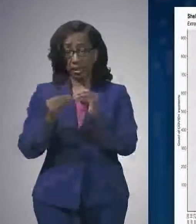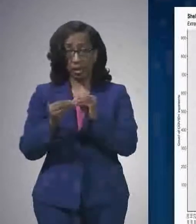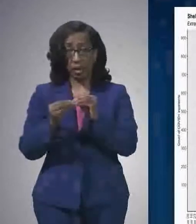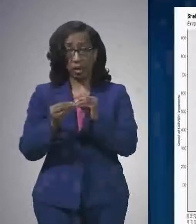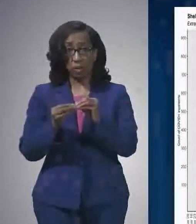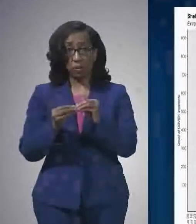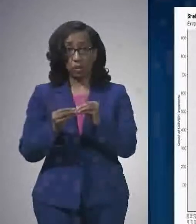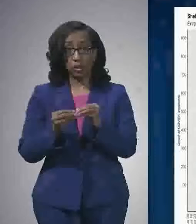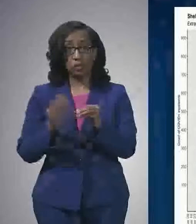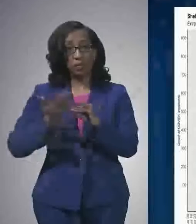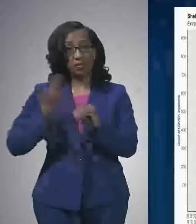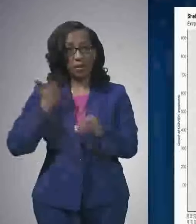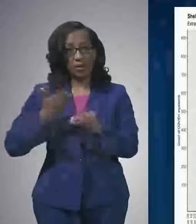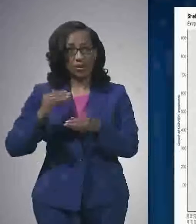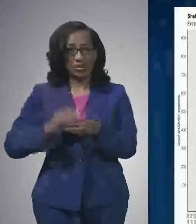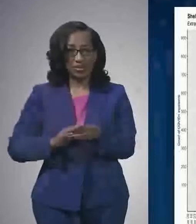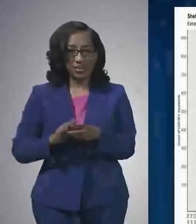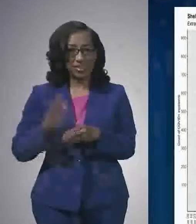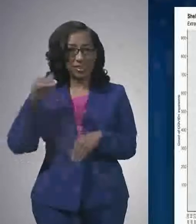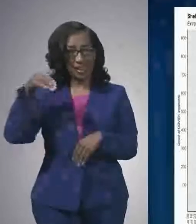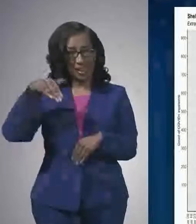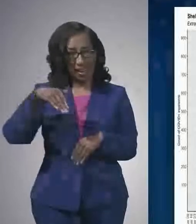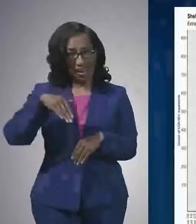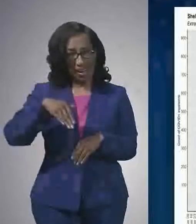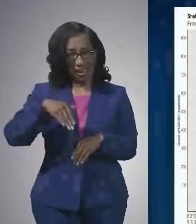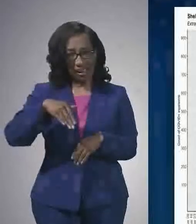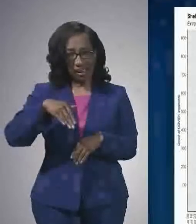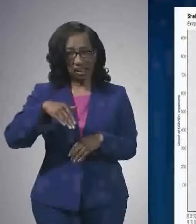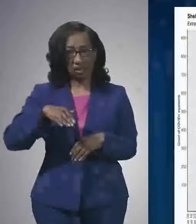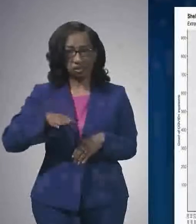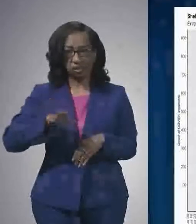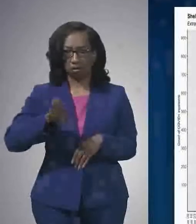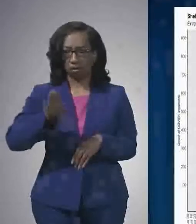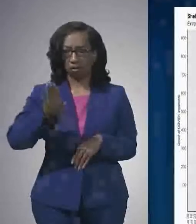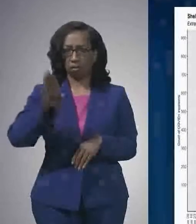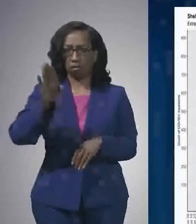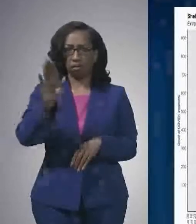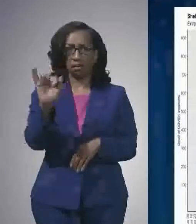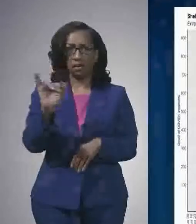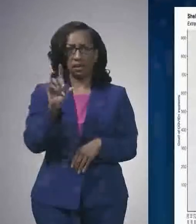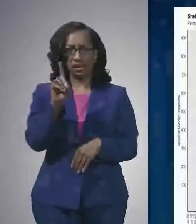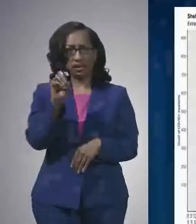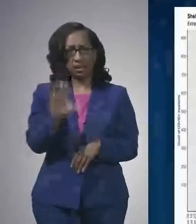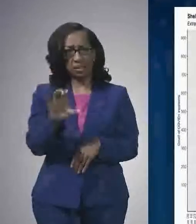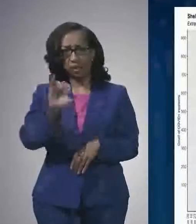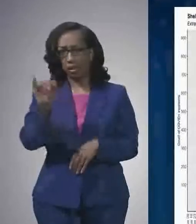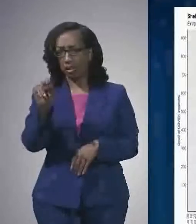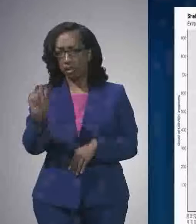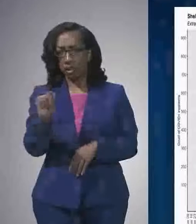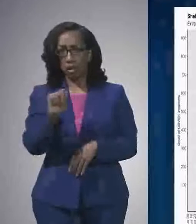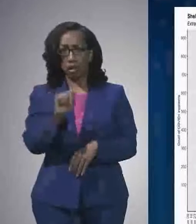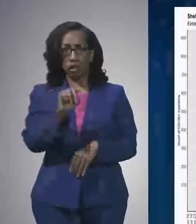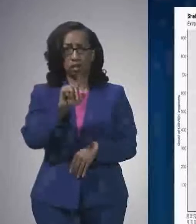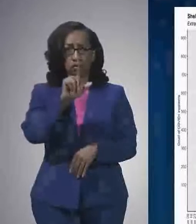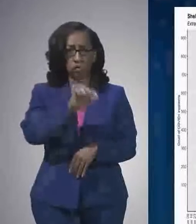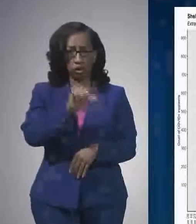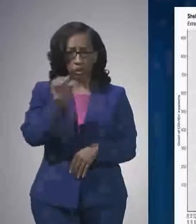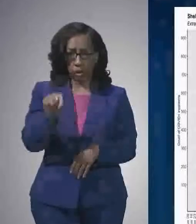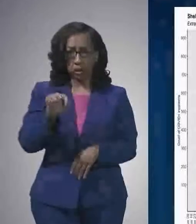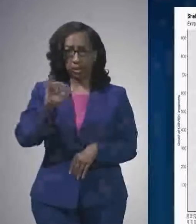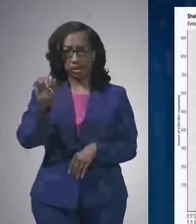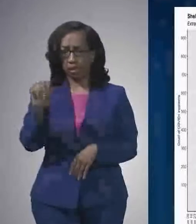we were in December of 2020 and January of 2021. So if we continue on the